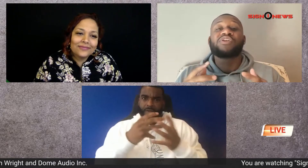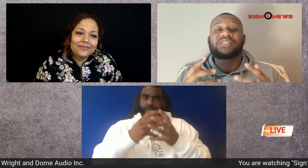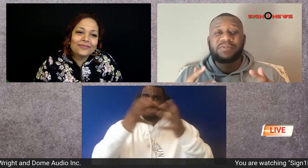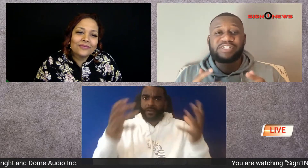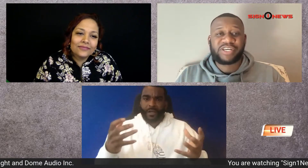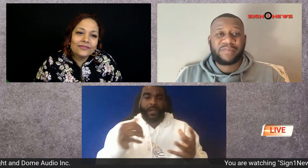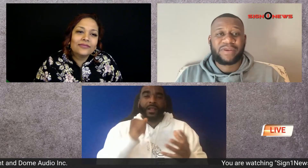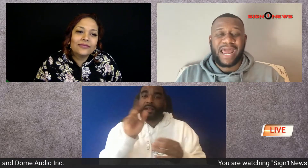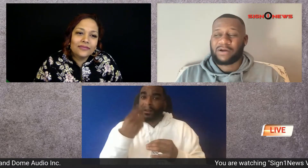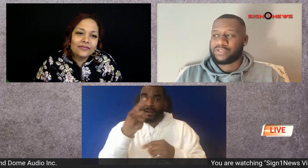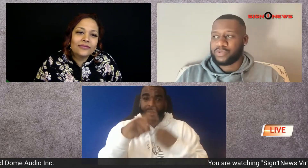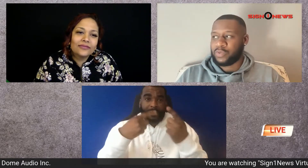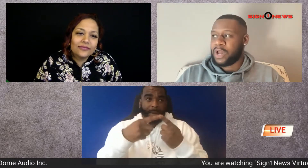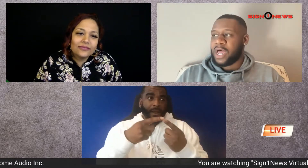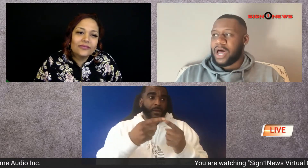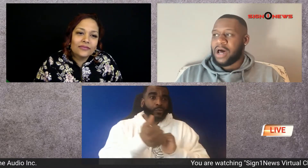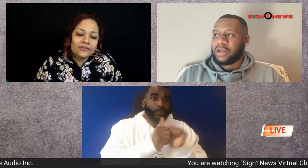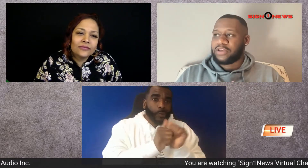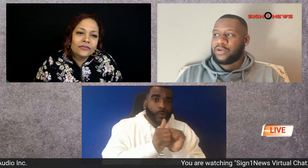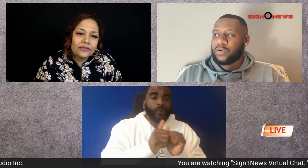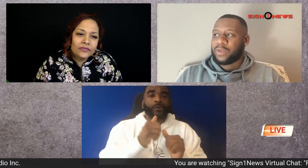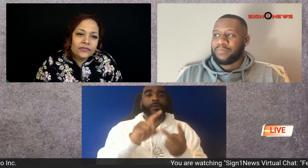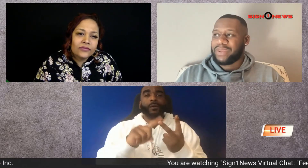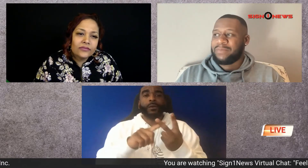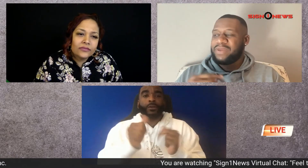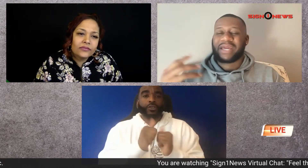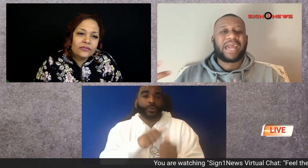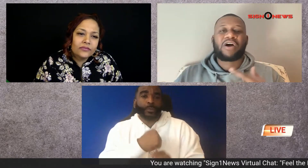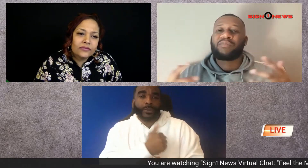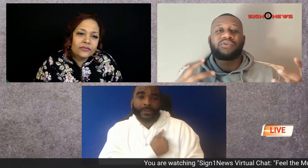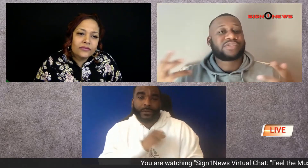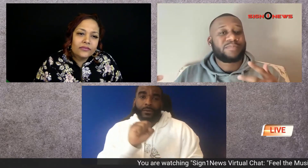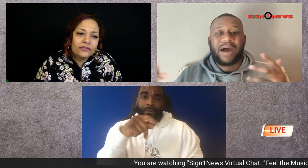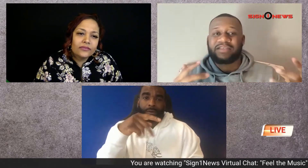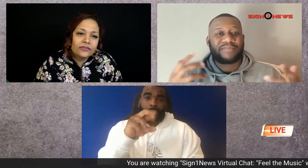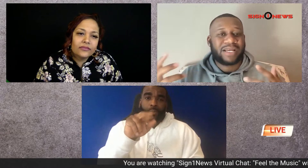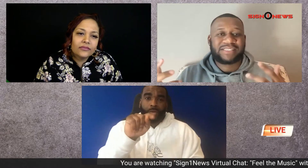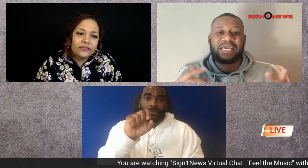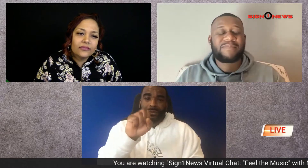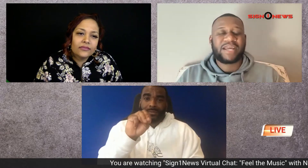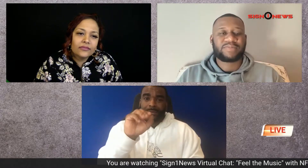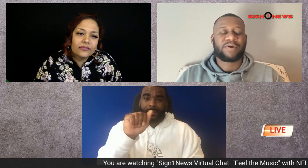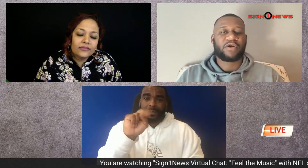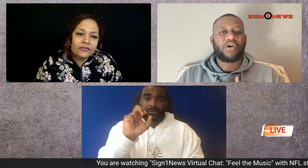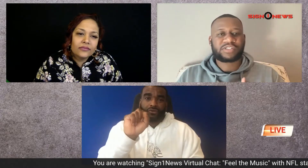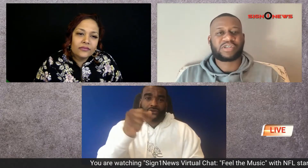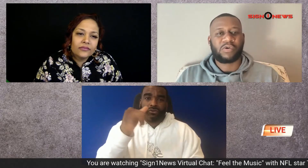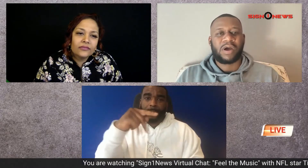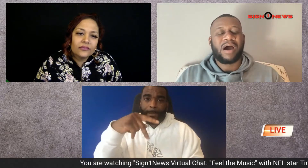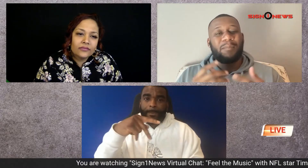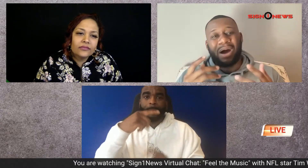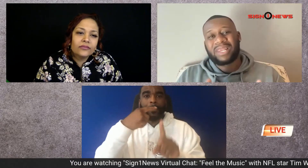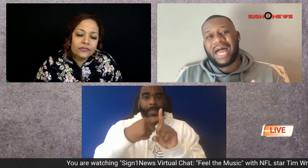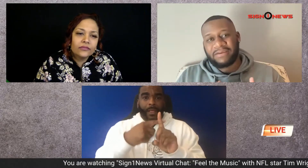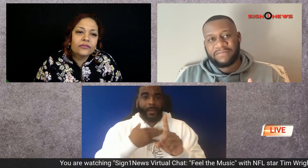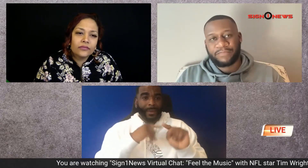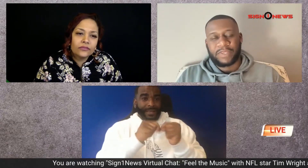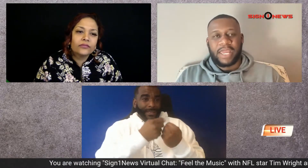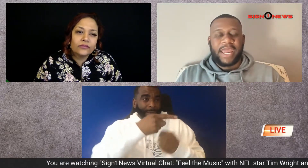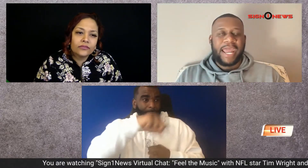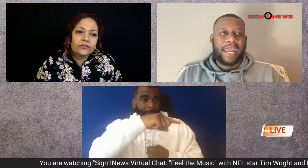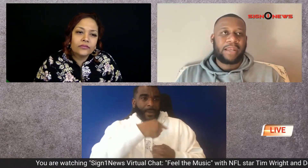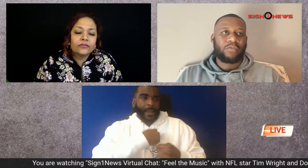about sportsmanship and how to be accountable to my teammates, but also about